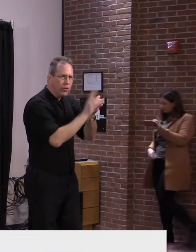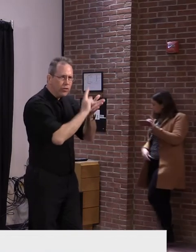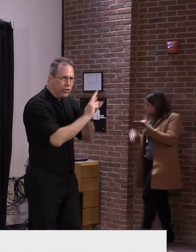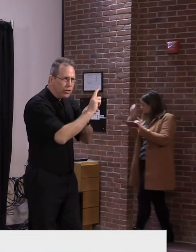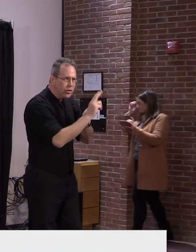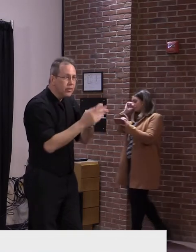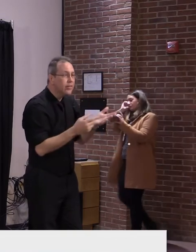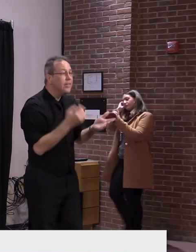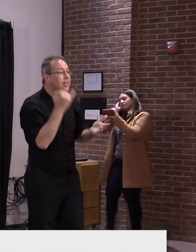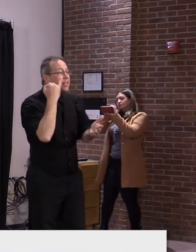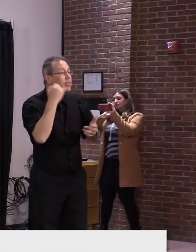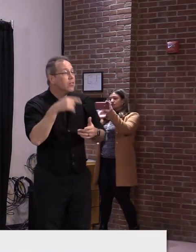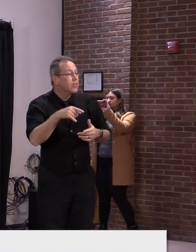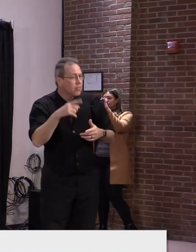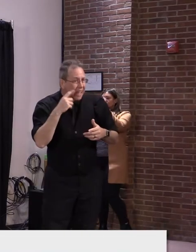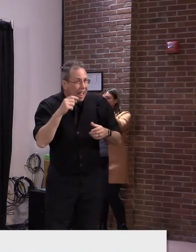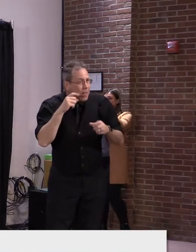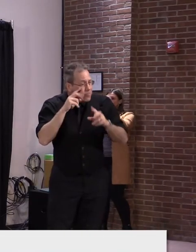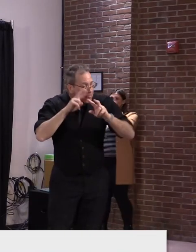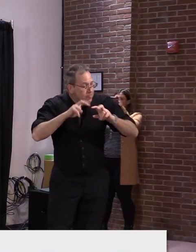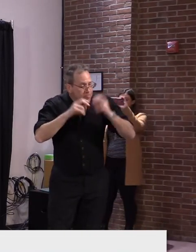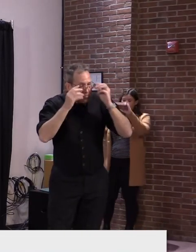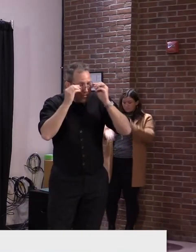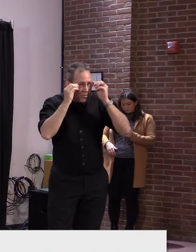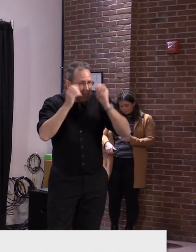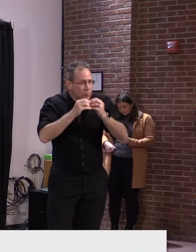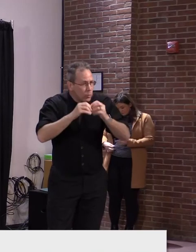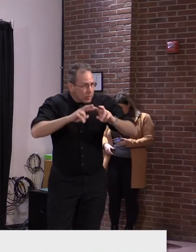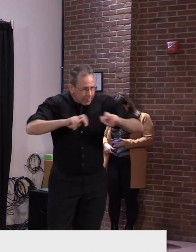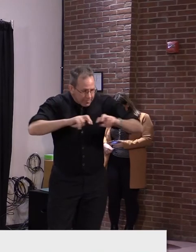of people in that age group,